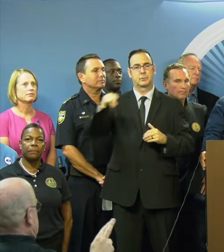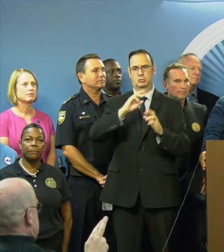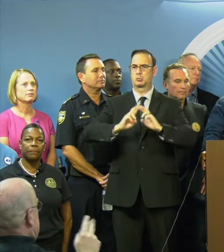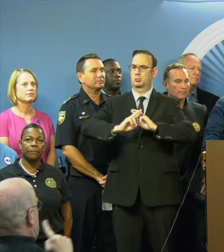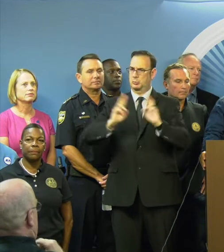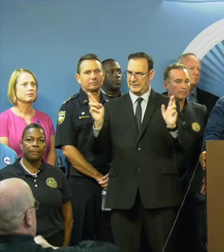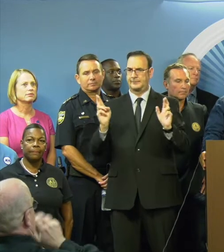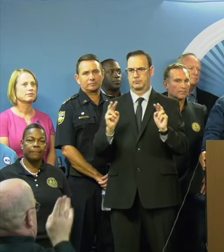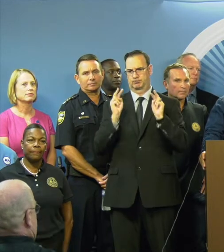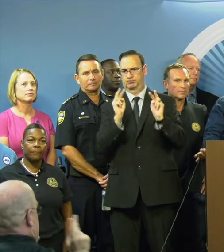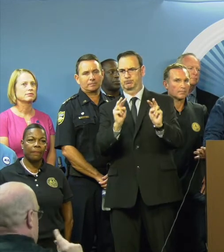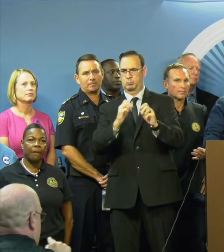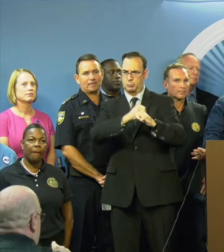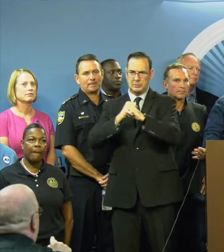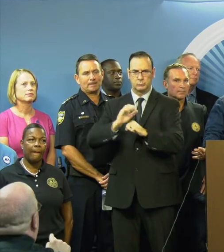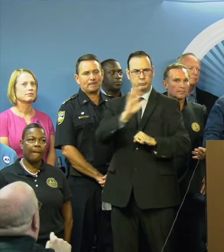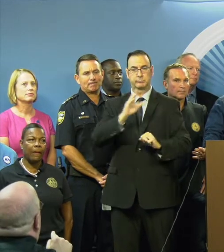to protect their folks.